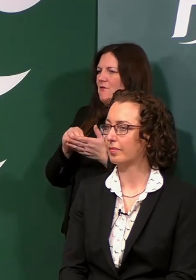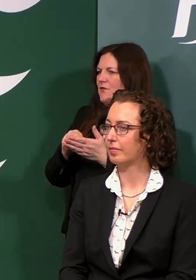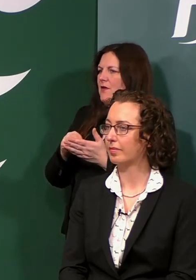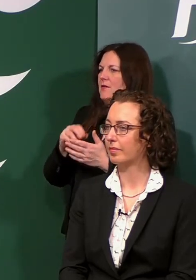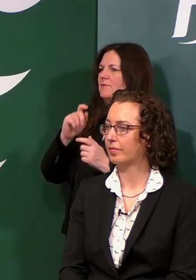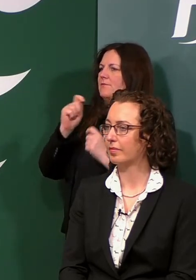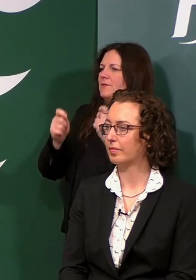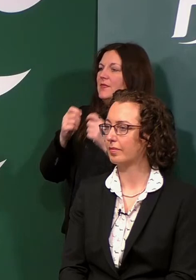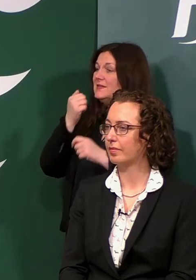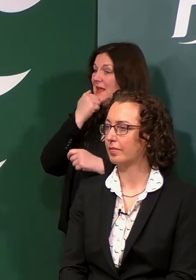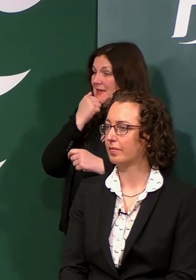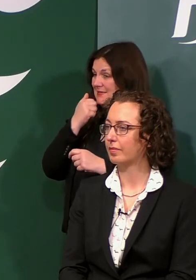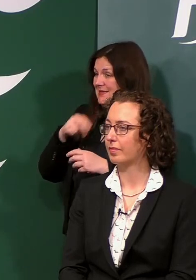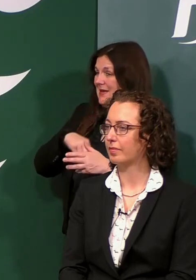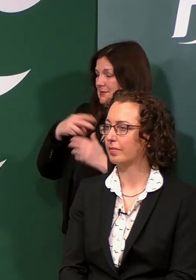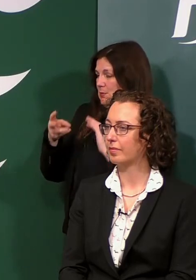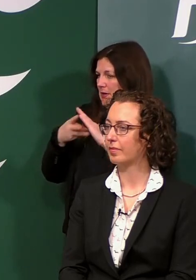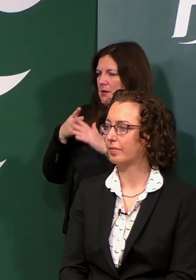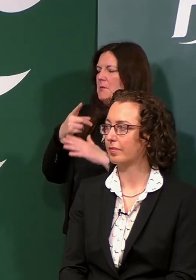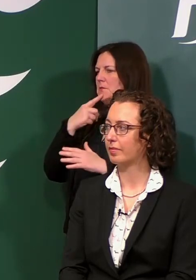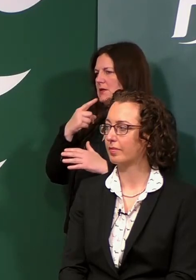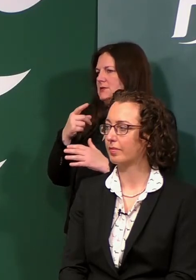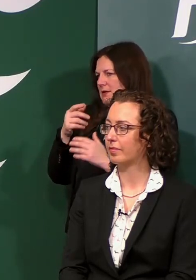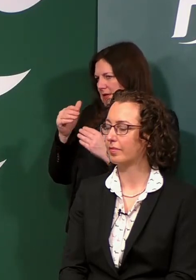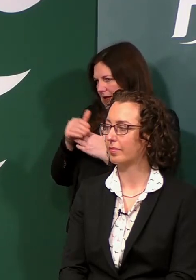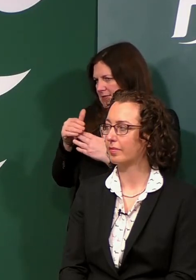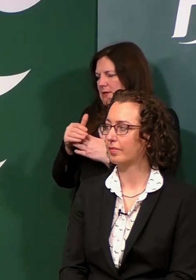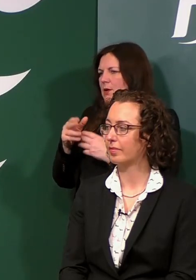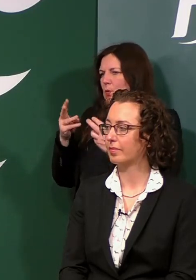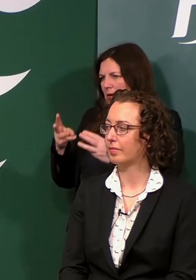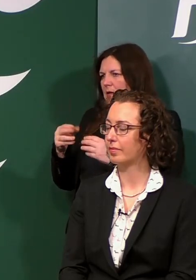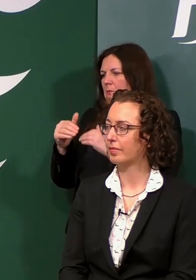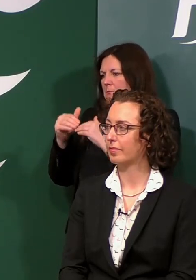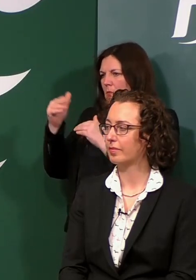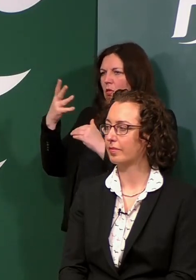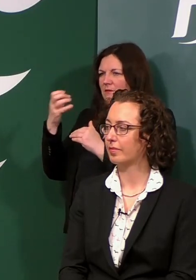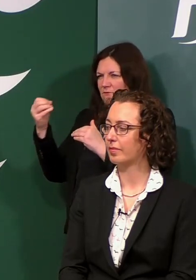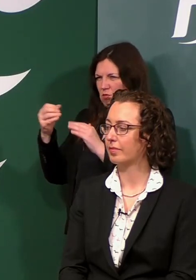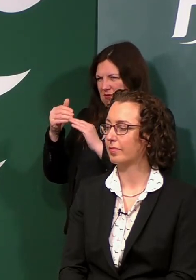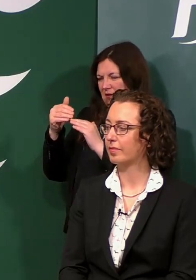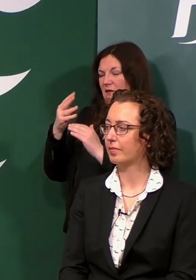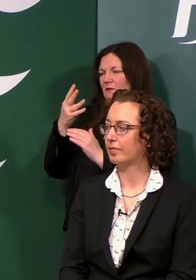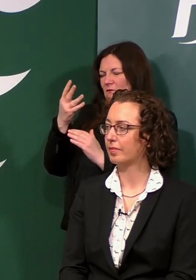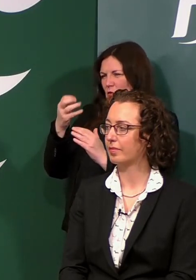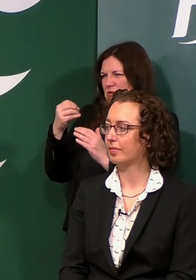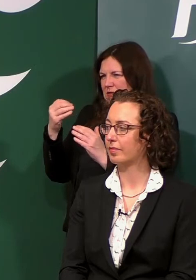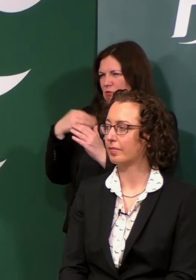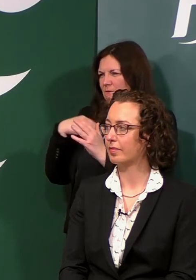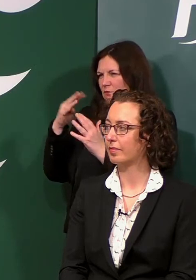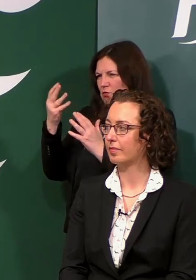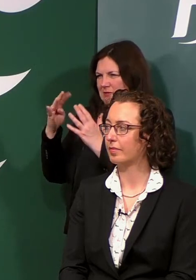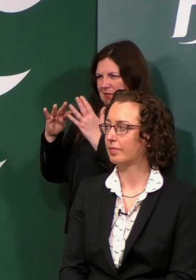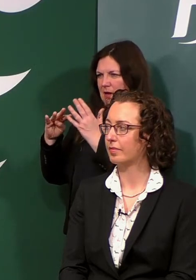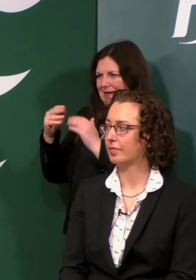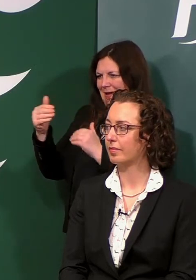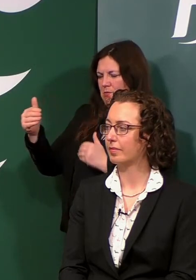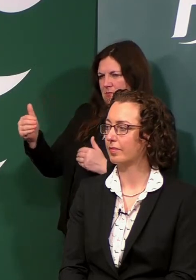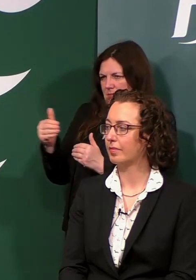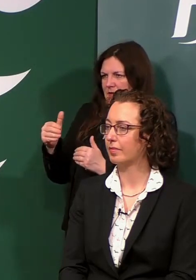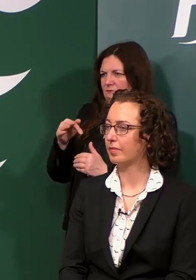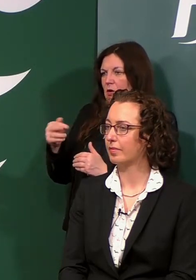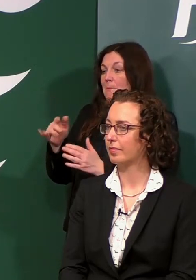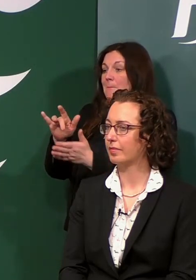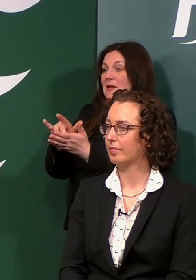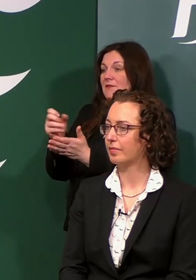going to sort of commit, but basically, yeah, we'll be looking to take ages forward. The over 40s to 49s have obviously been brought forward from